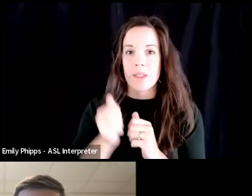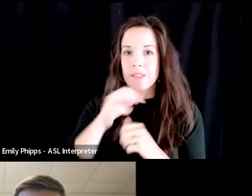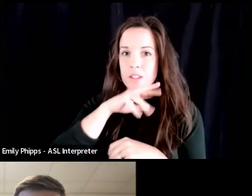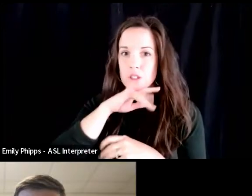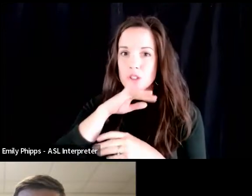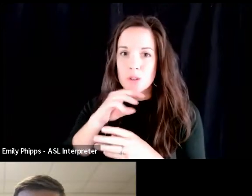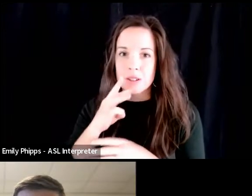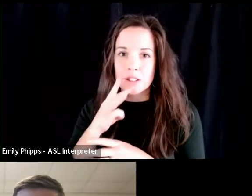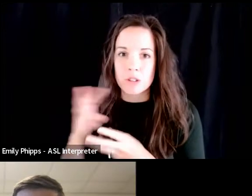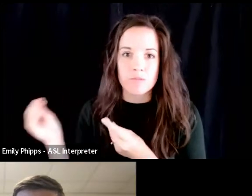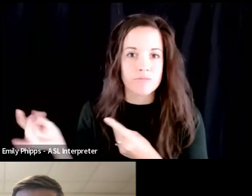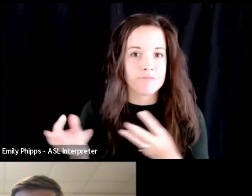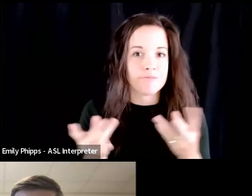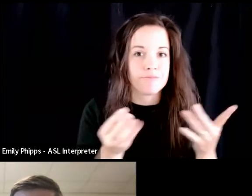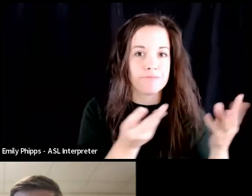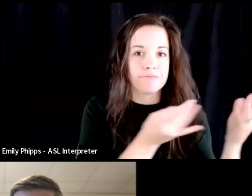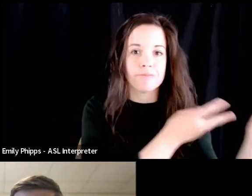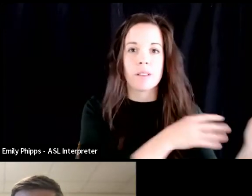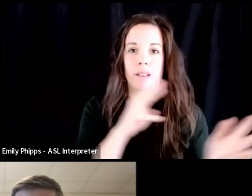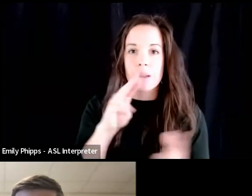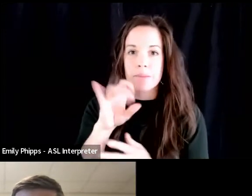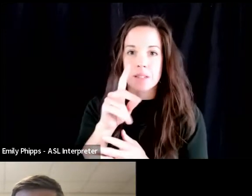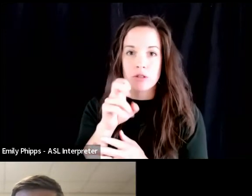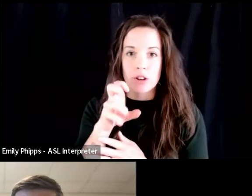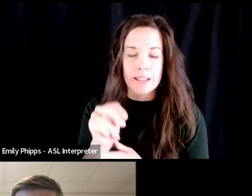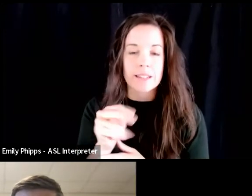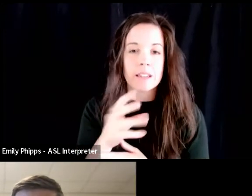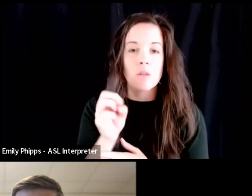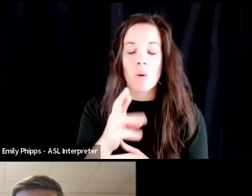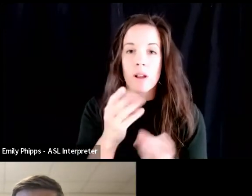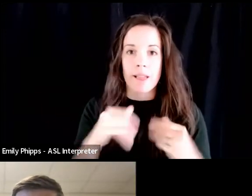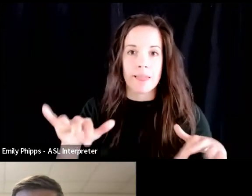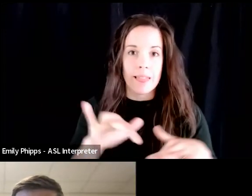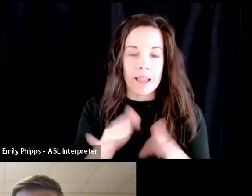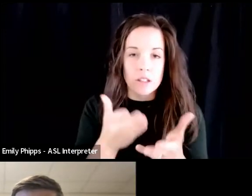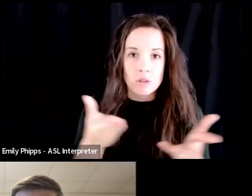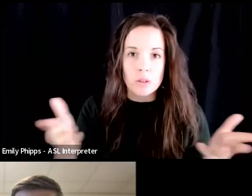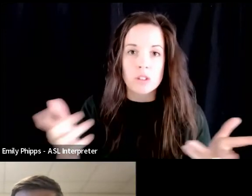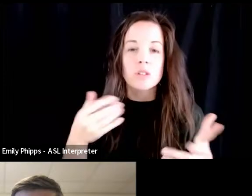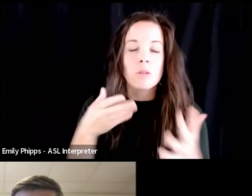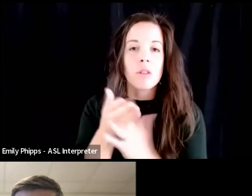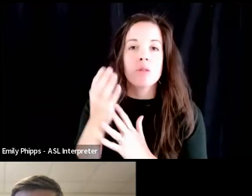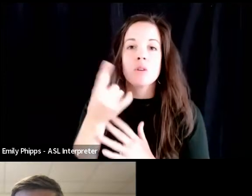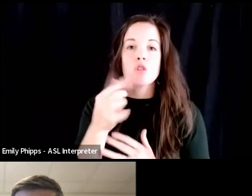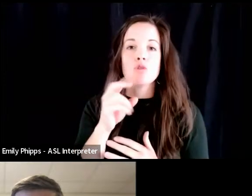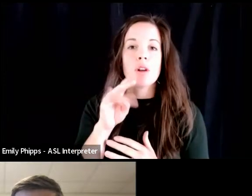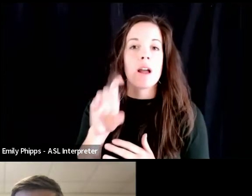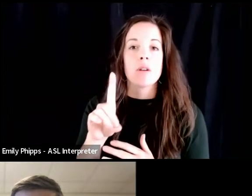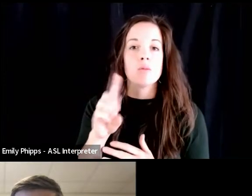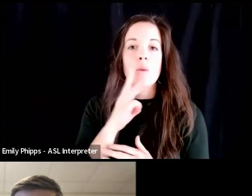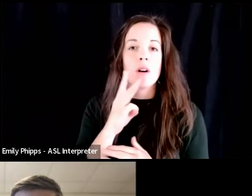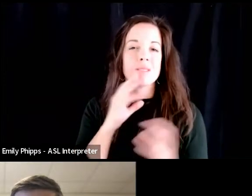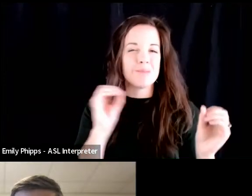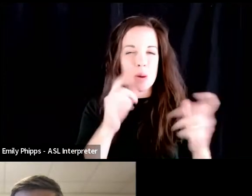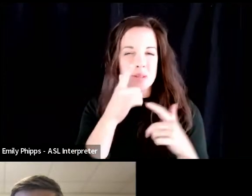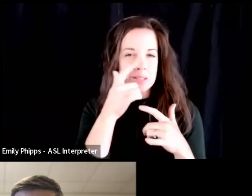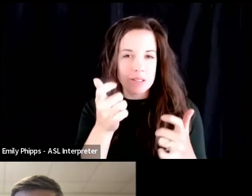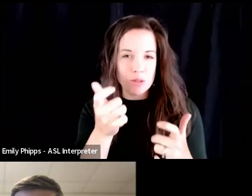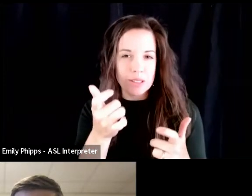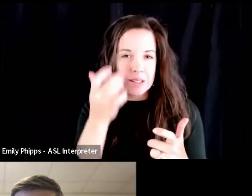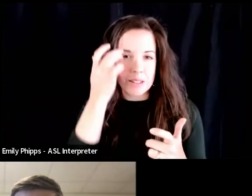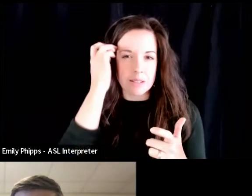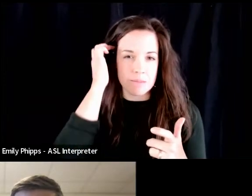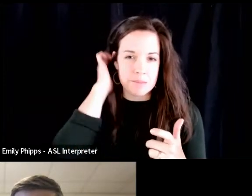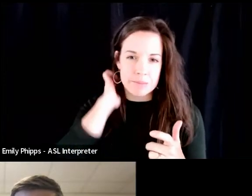moving up the Mediterranean or on land sources or through the groundwater. So no one has an interest.